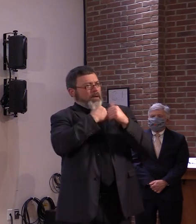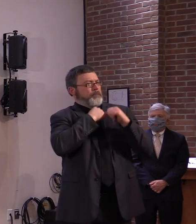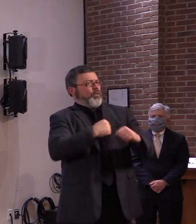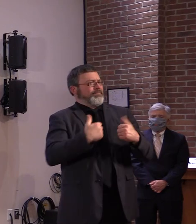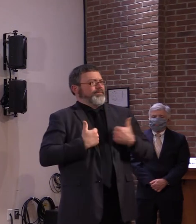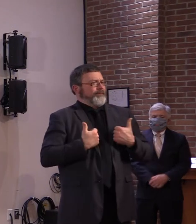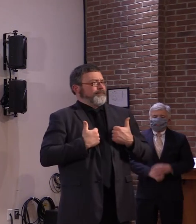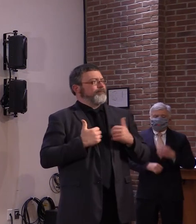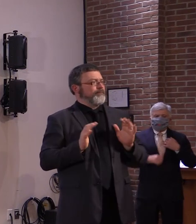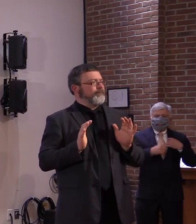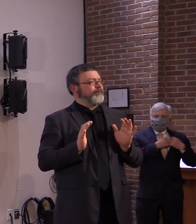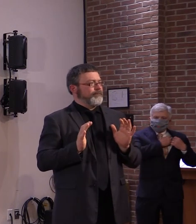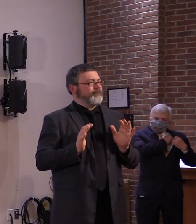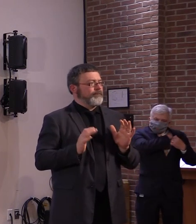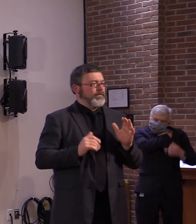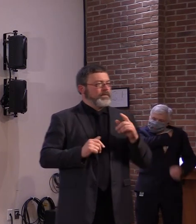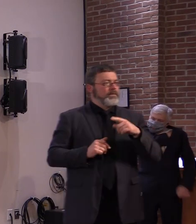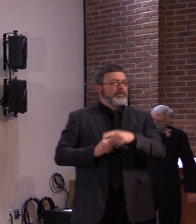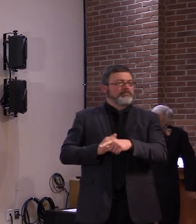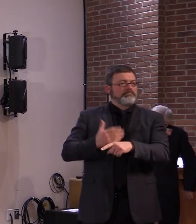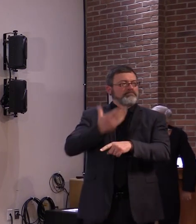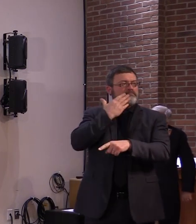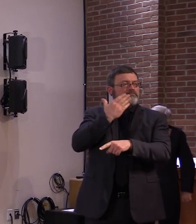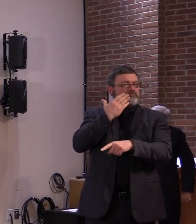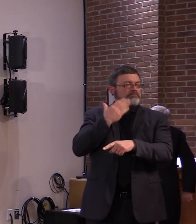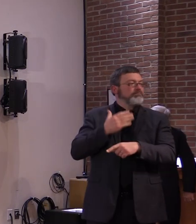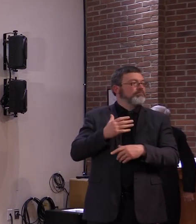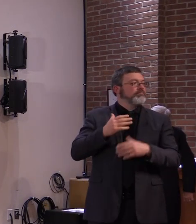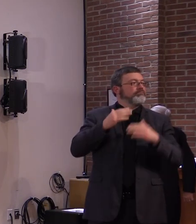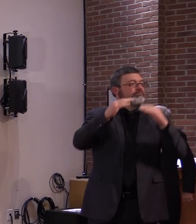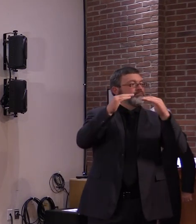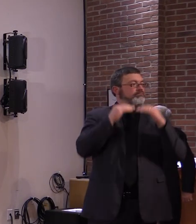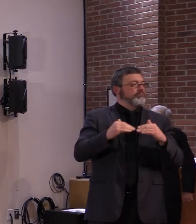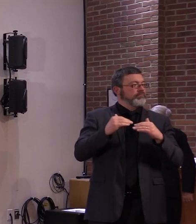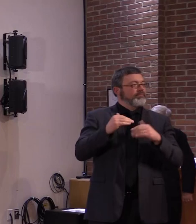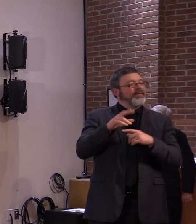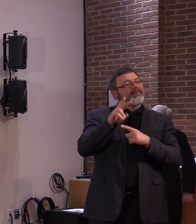Thank you. Lisa, the Valley Reporter.